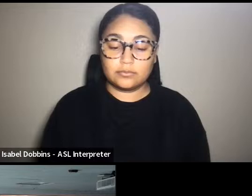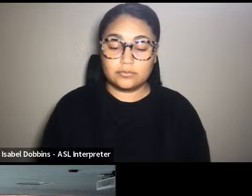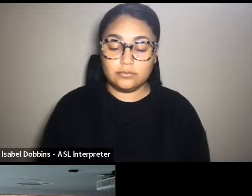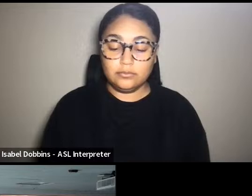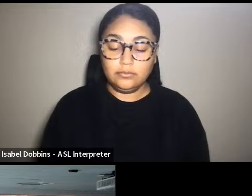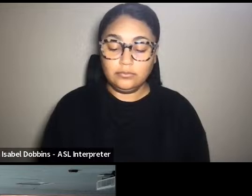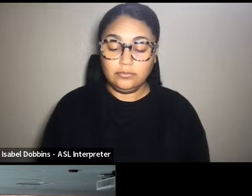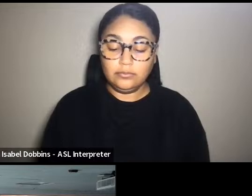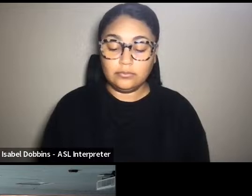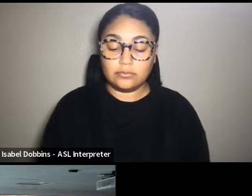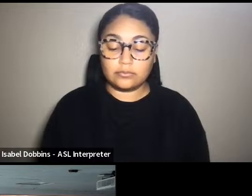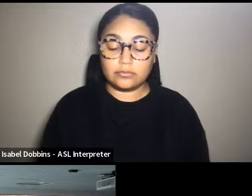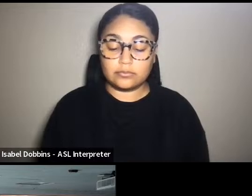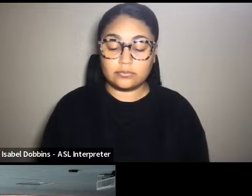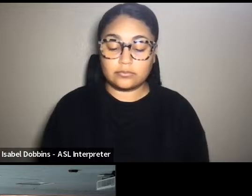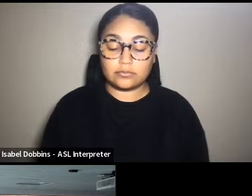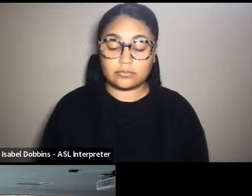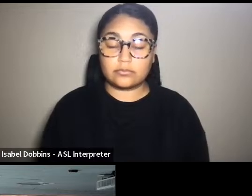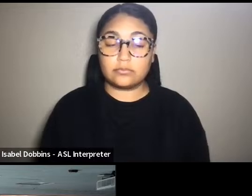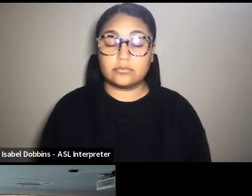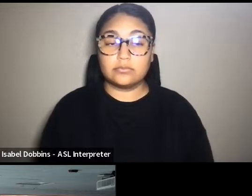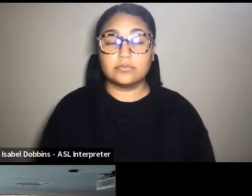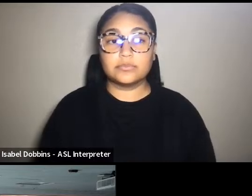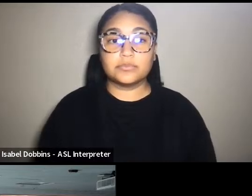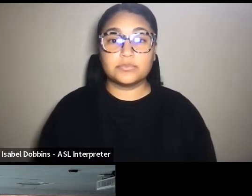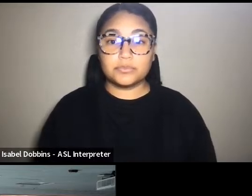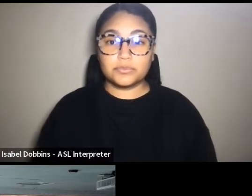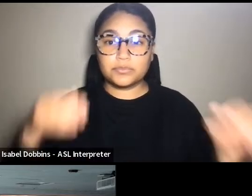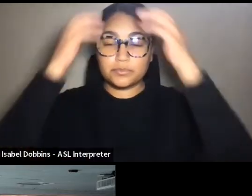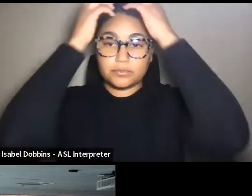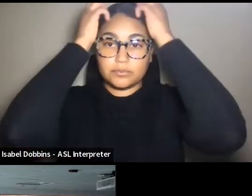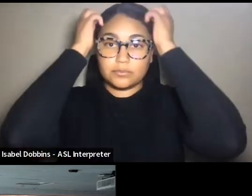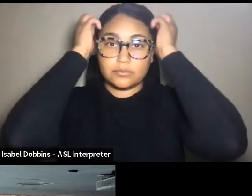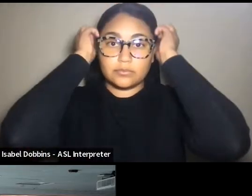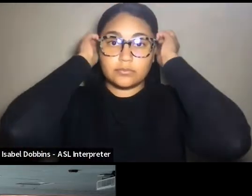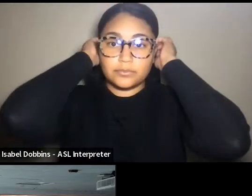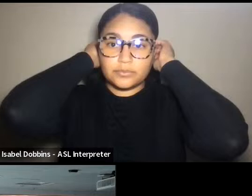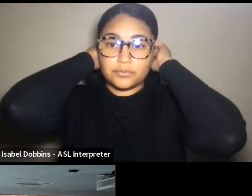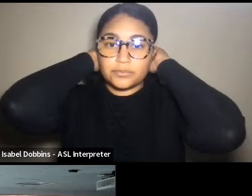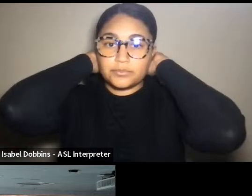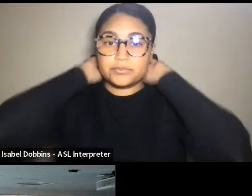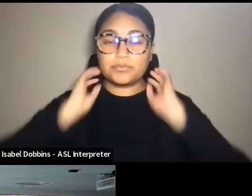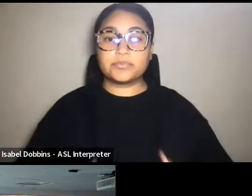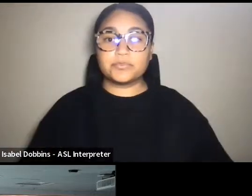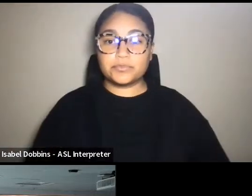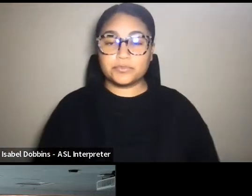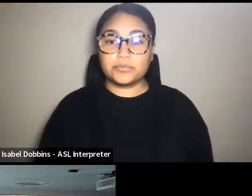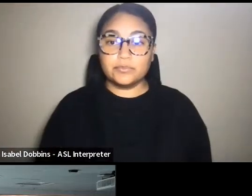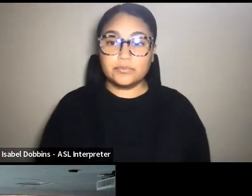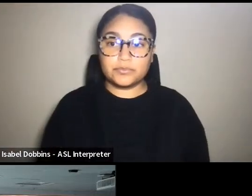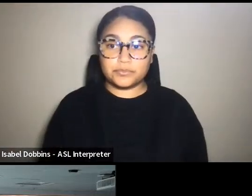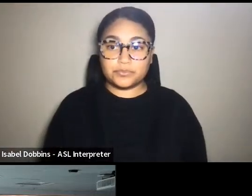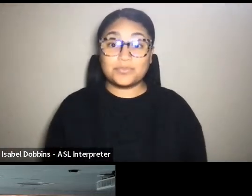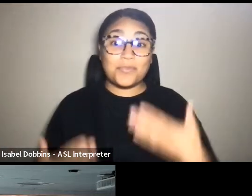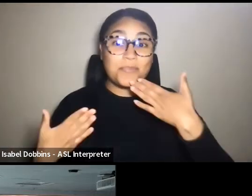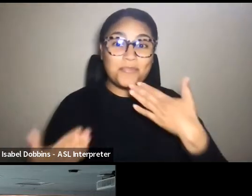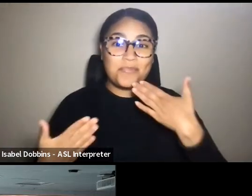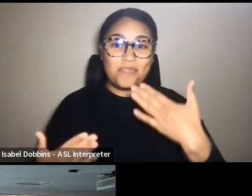Done. Cuando hable, hágalo en español y las intérpretes estarán simultáneamente interpretando todo lo que usted diga. Gracias. Thank